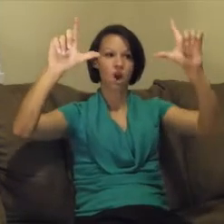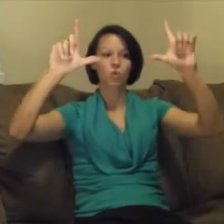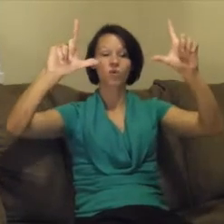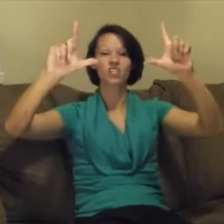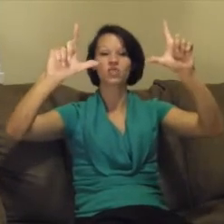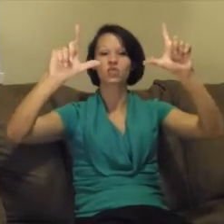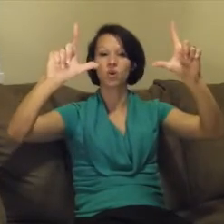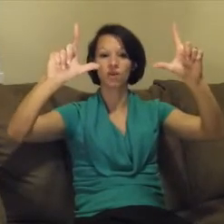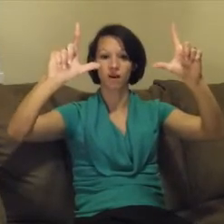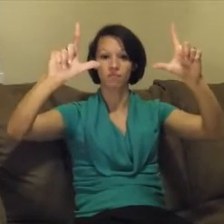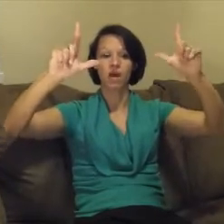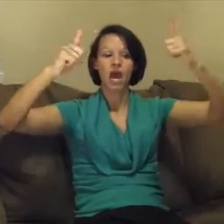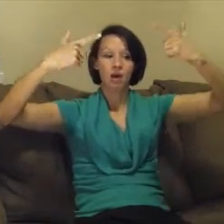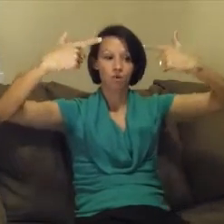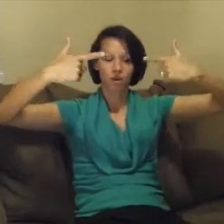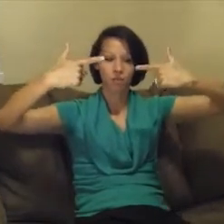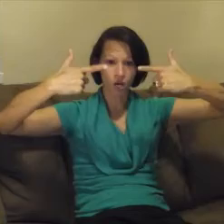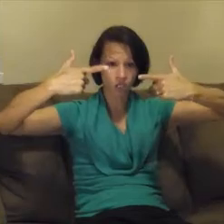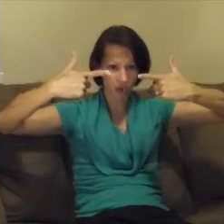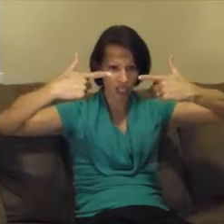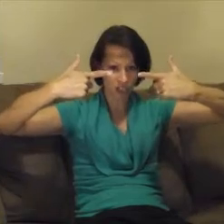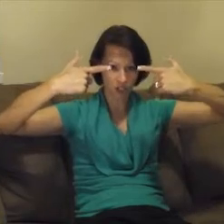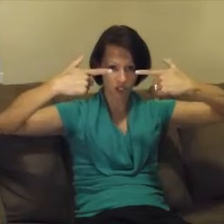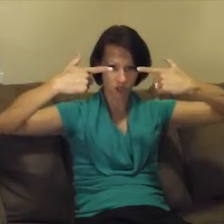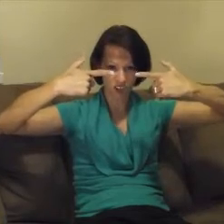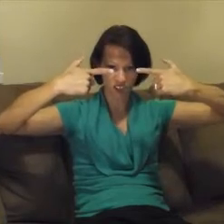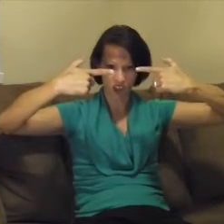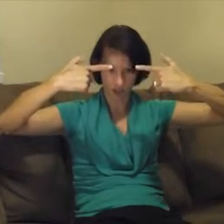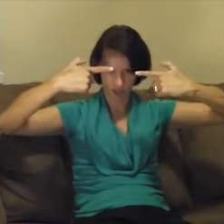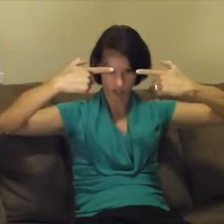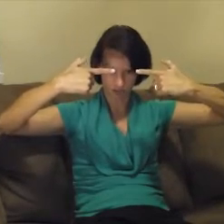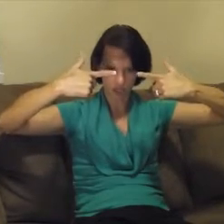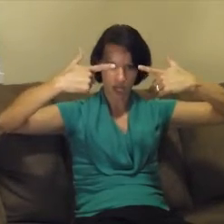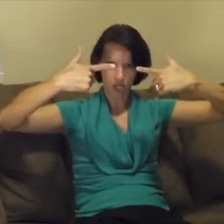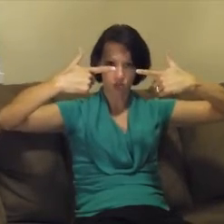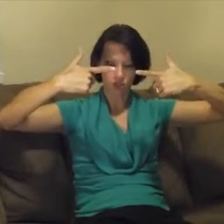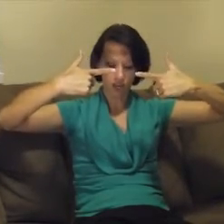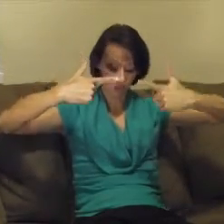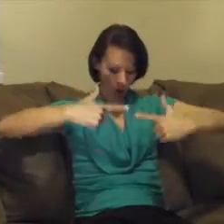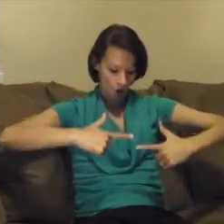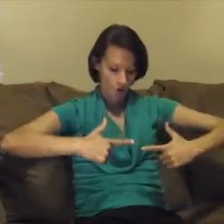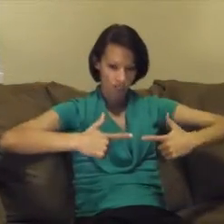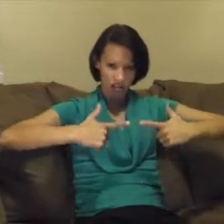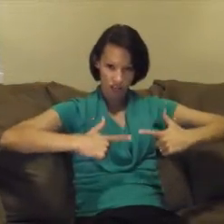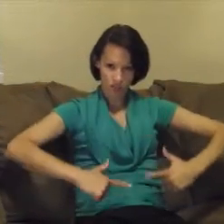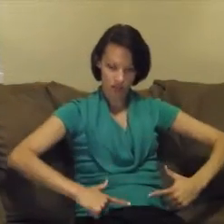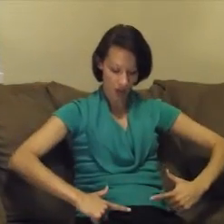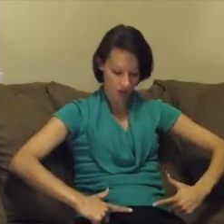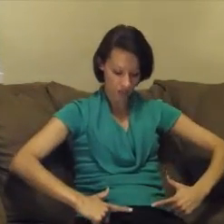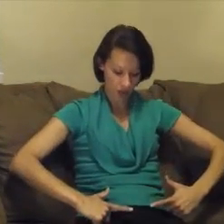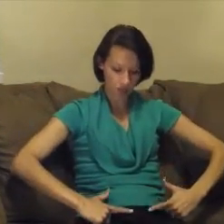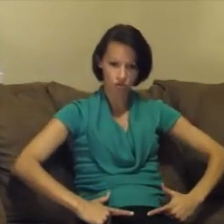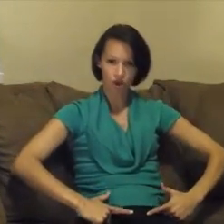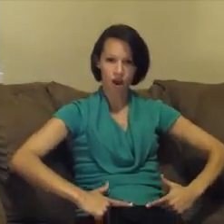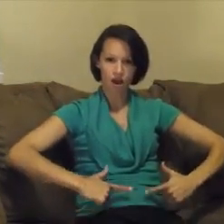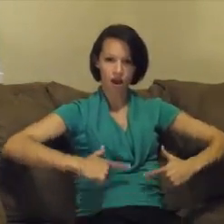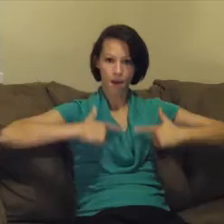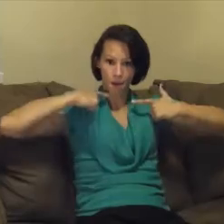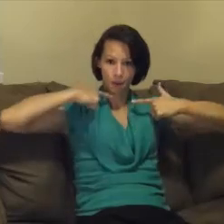We're going to do 2 of them, and we're going to point them at each other as though they're little guns. So live, we take those L's and we draw up our